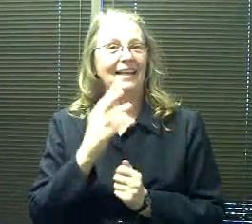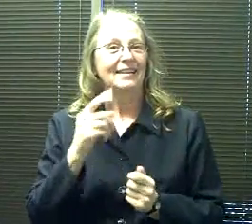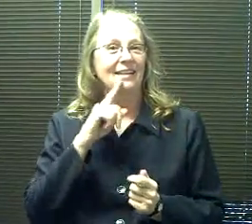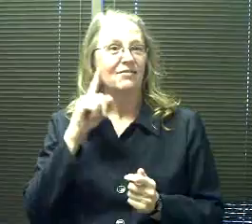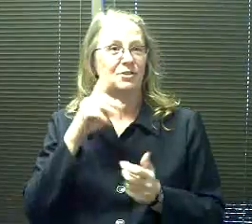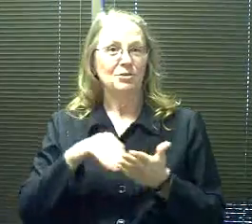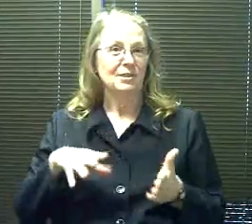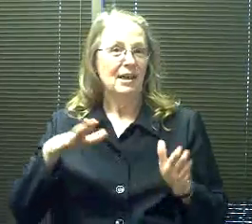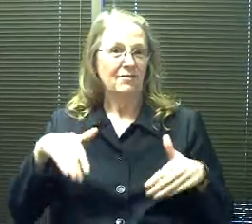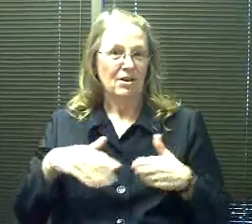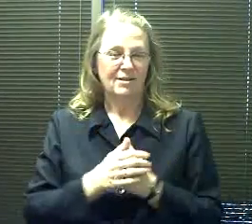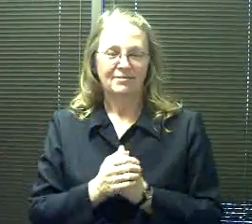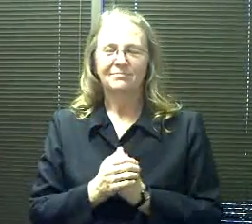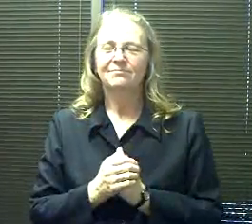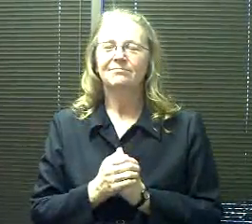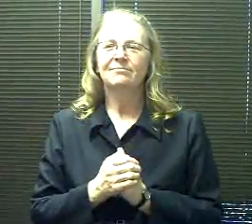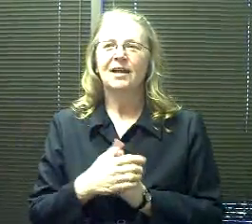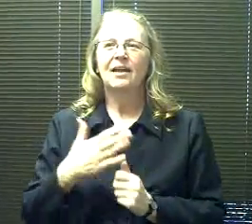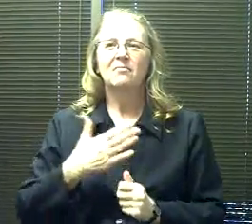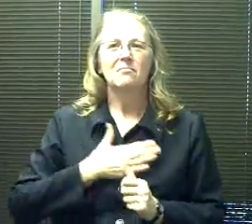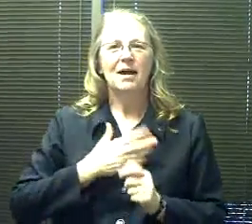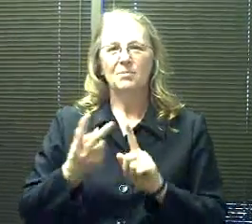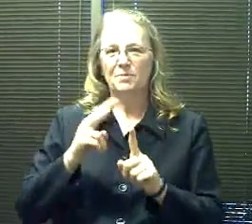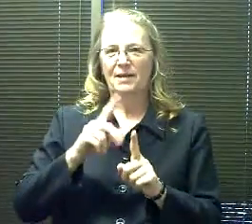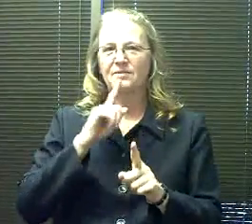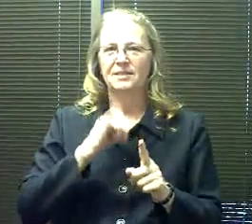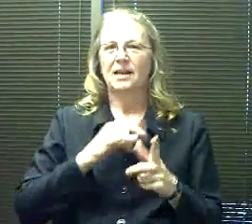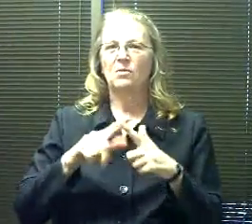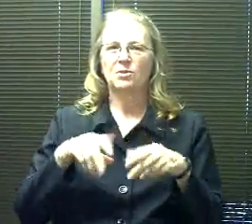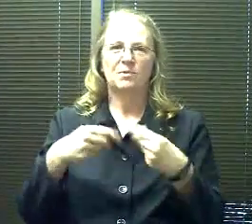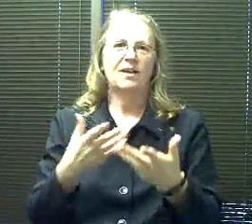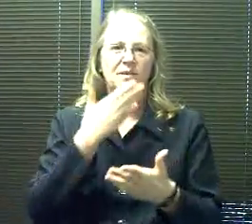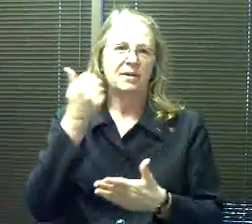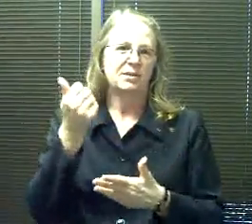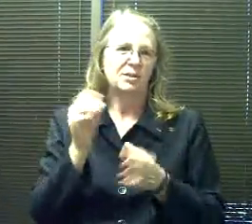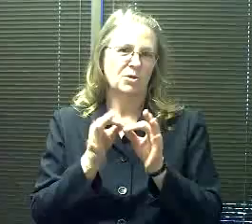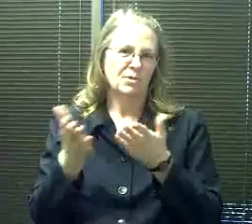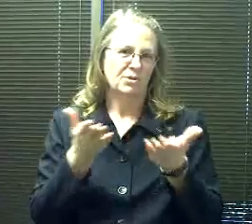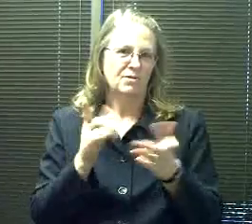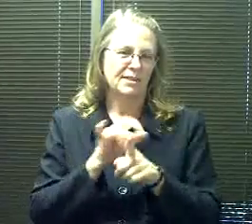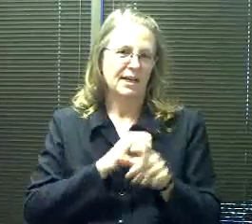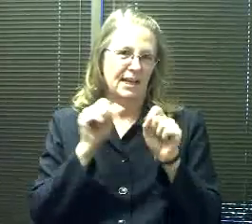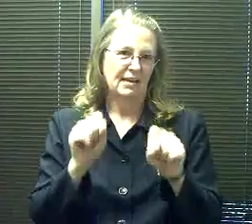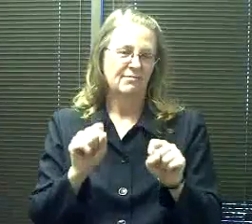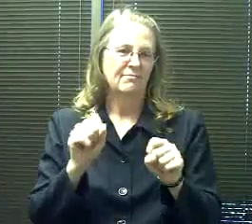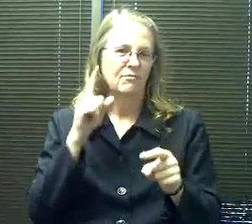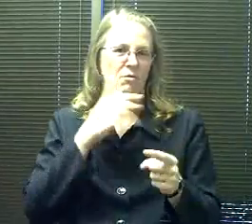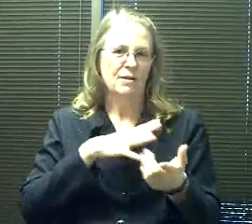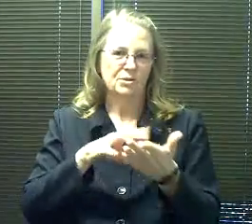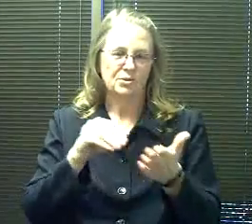and the deaf students have not. My perspective is that I want to provide the best interpreting service that I can for my